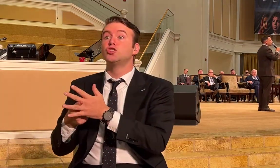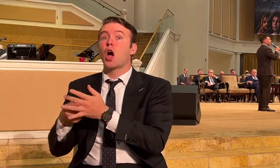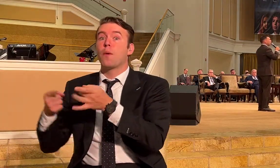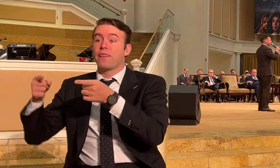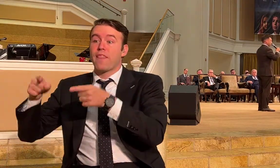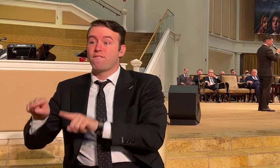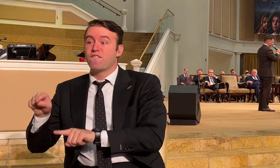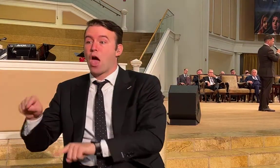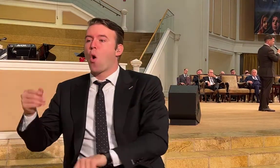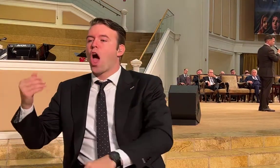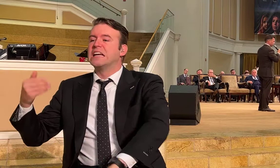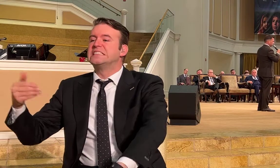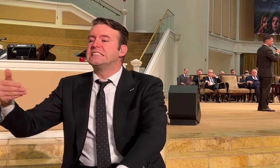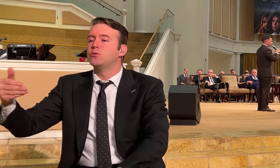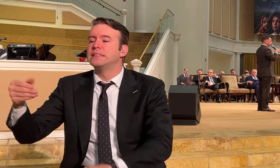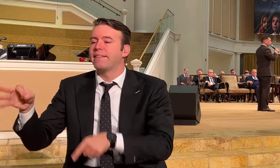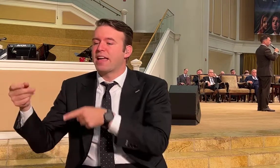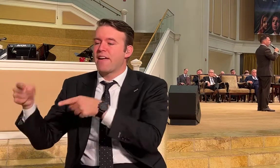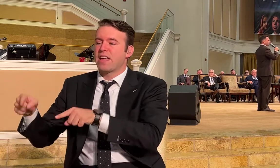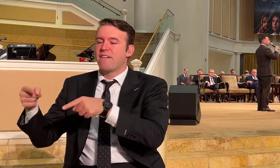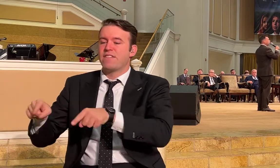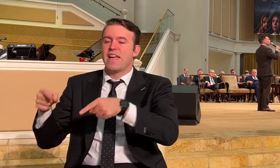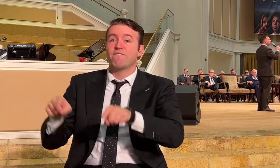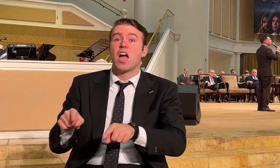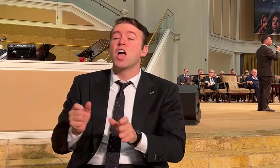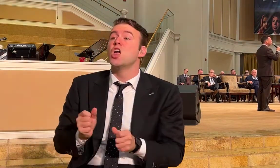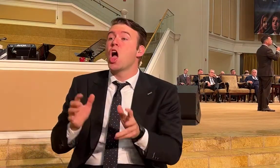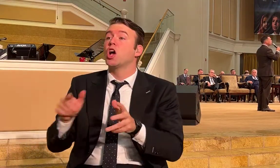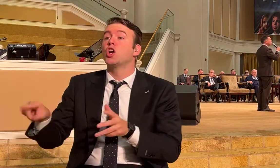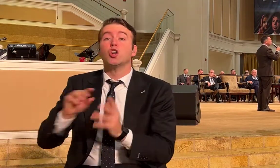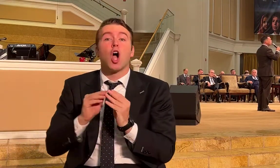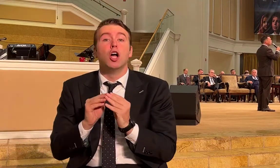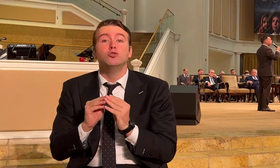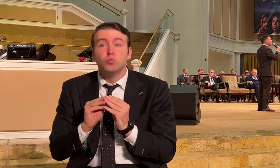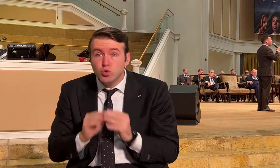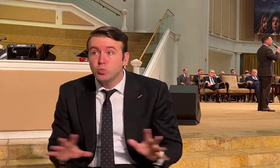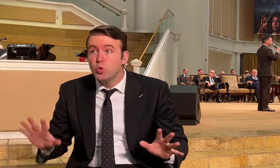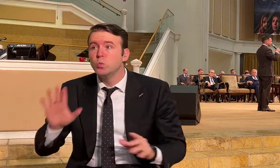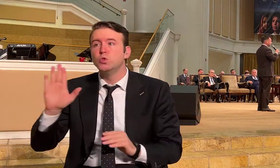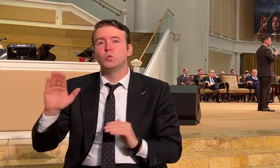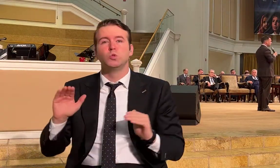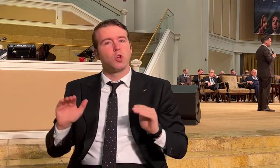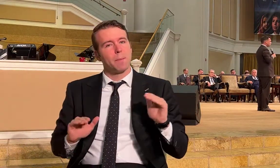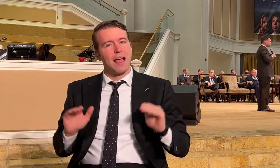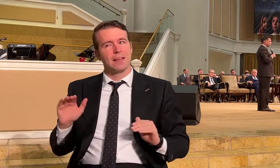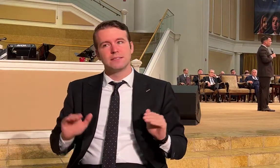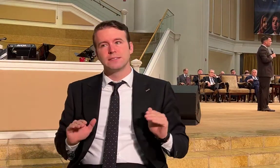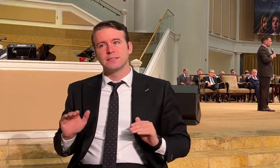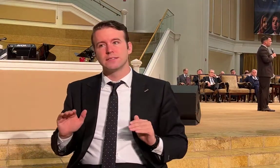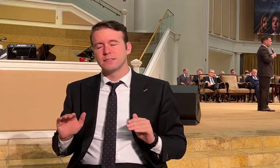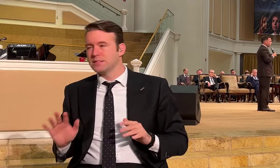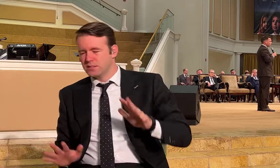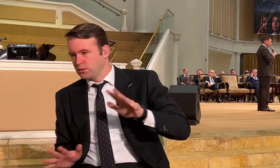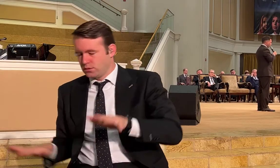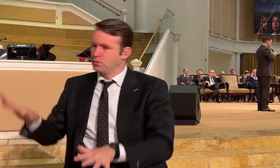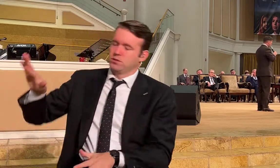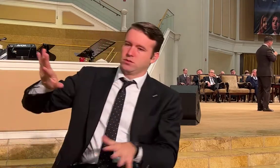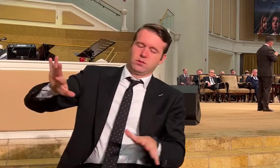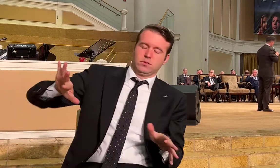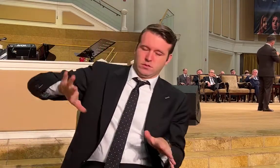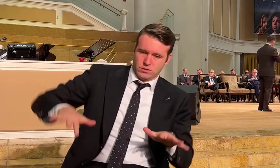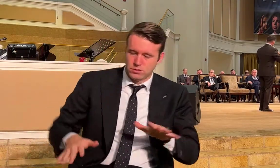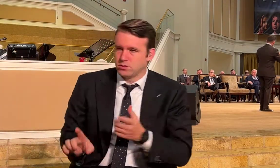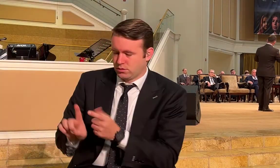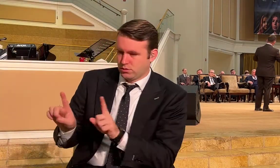or a series of events that causes you to lose your balance. When